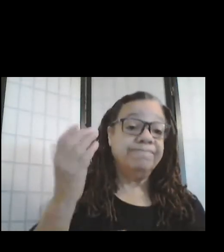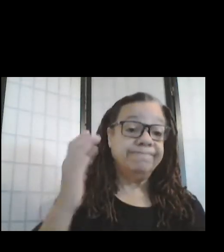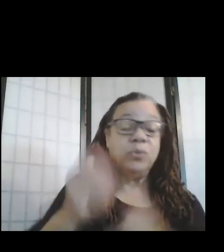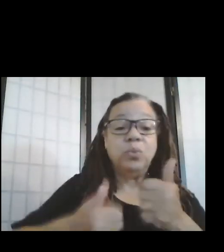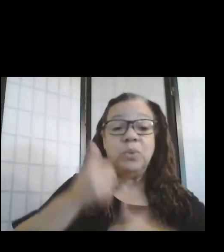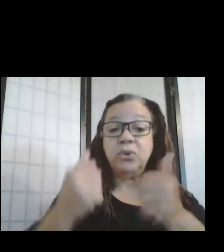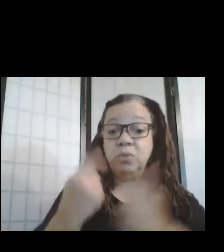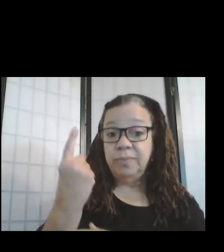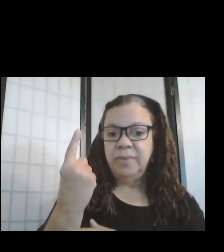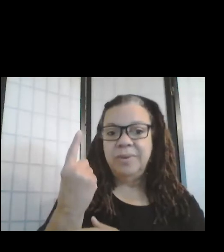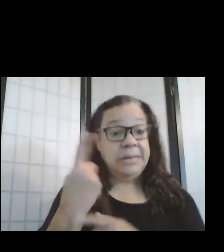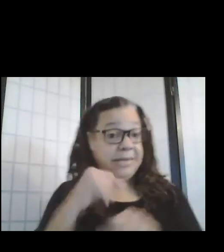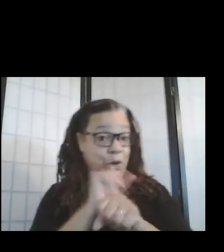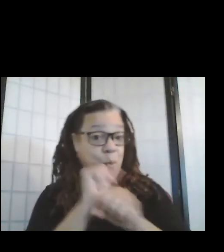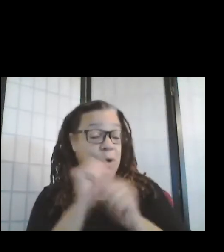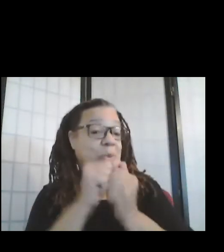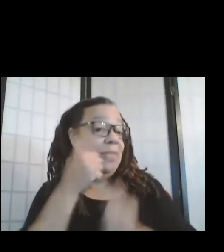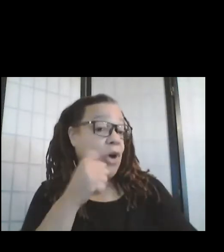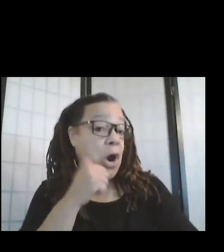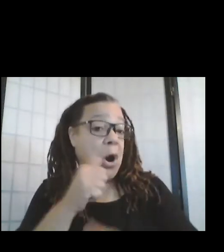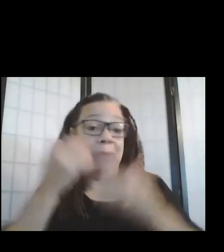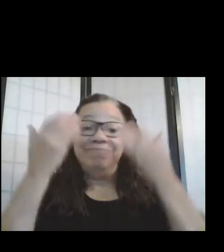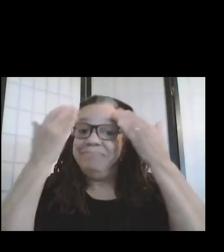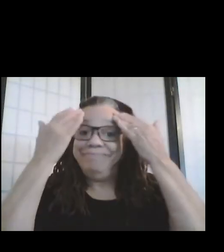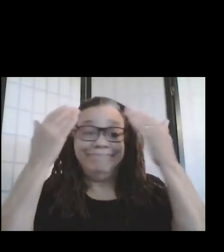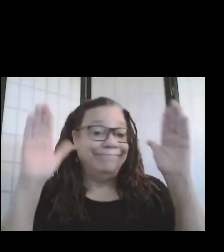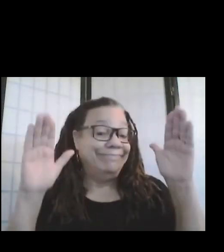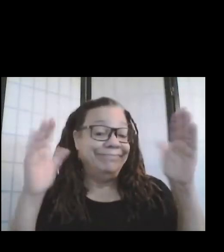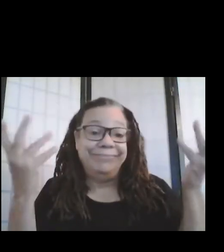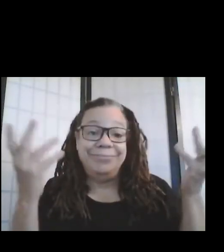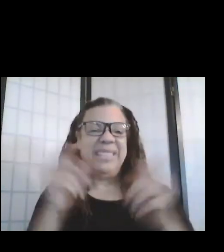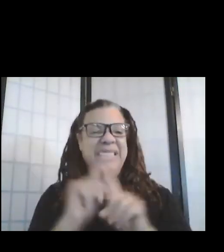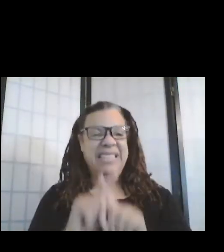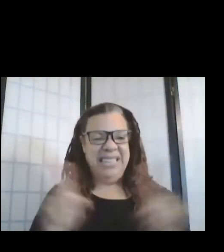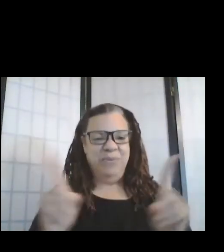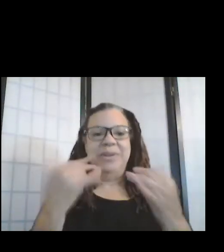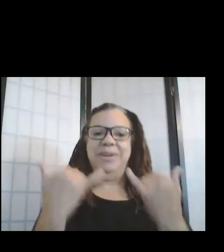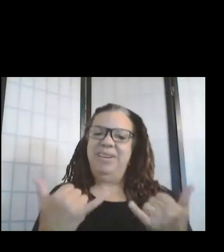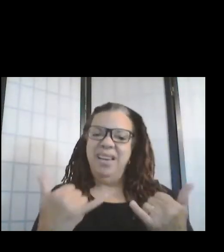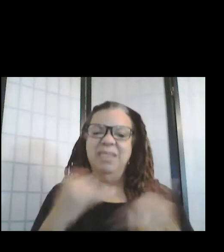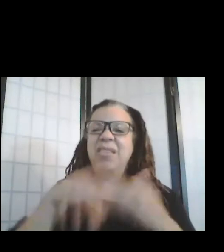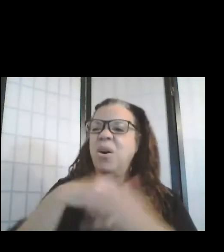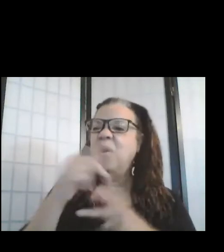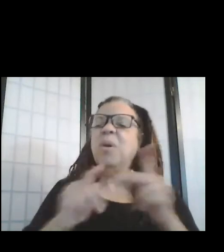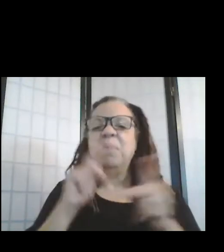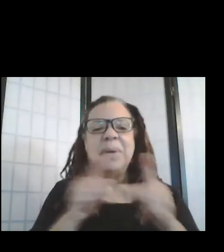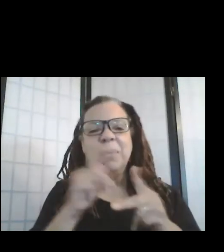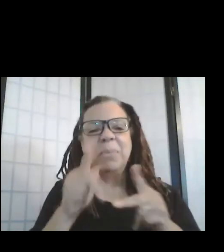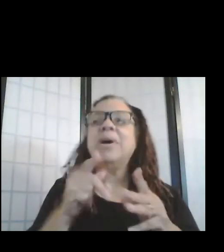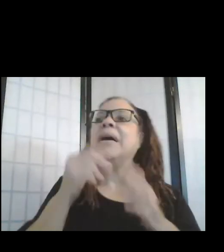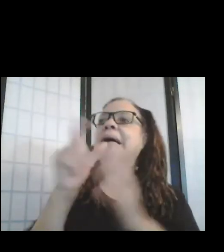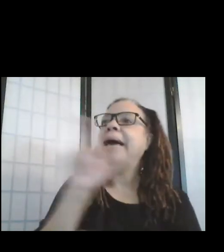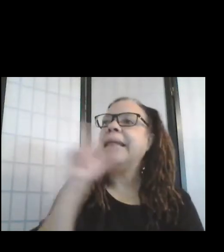Did any of this work? Who knows? It's not like now. Now everyone's got a handheld Library